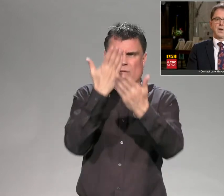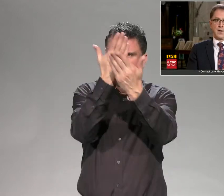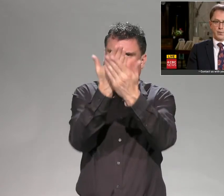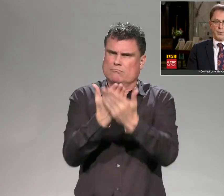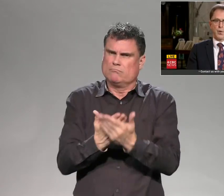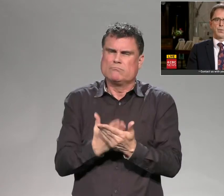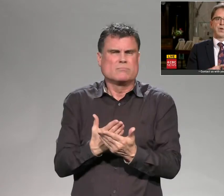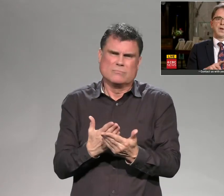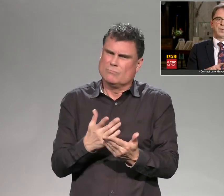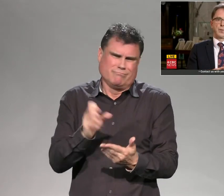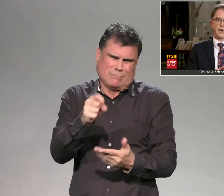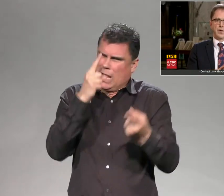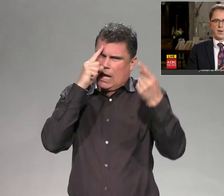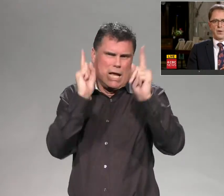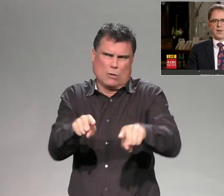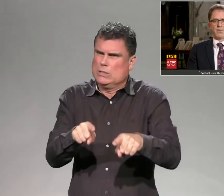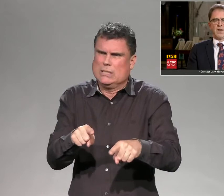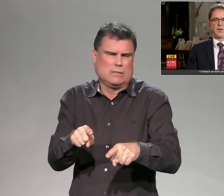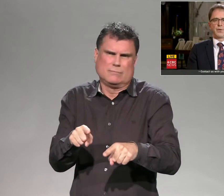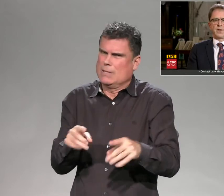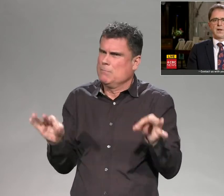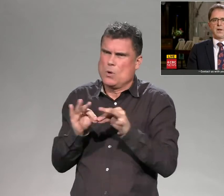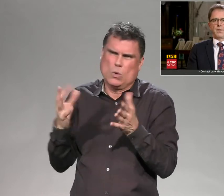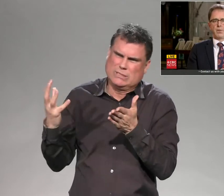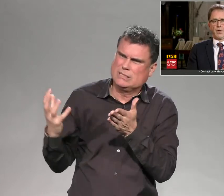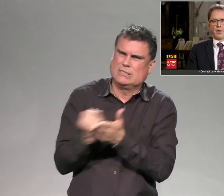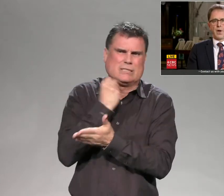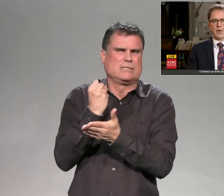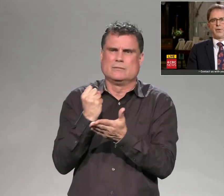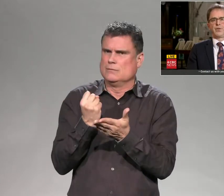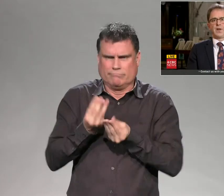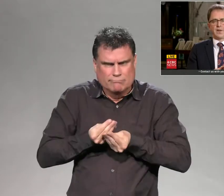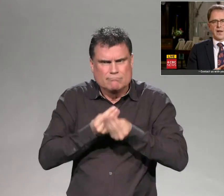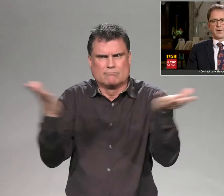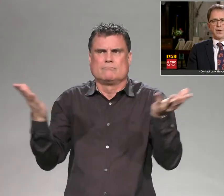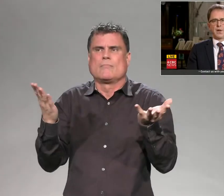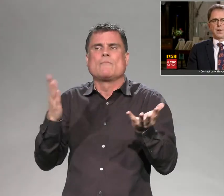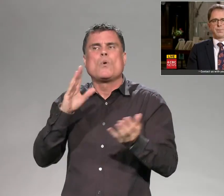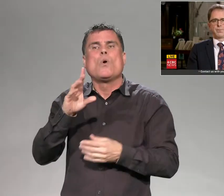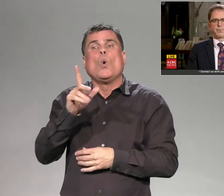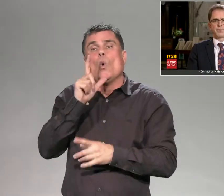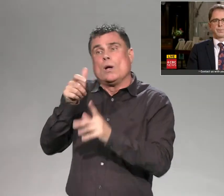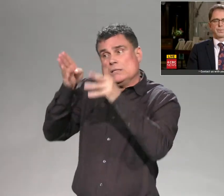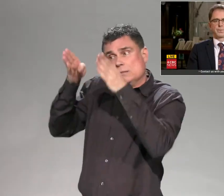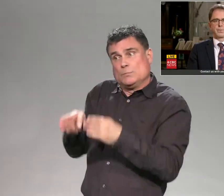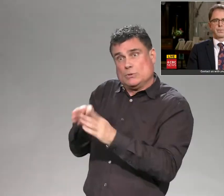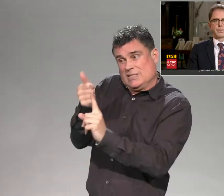settings and in group homes, and we'll be doing it early in phase 3 for others in that community.